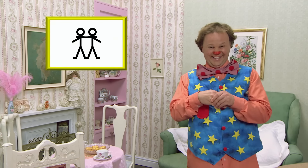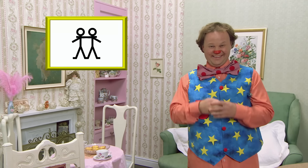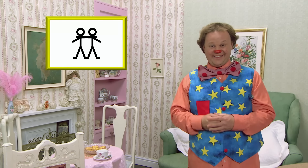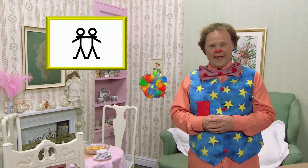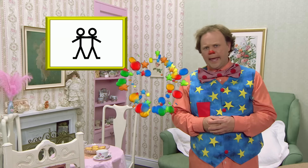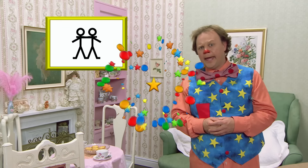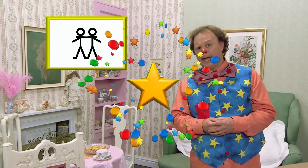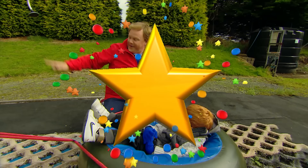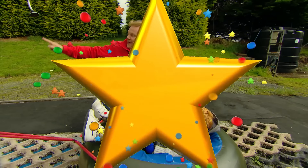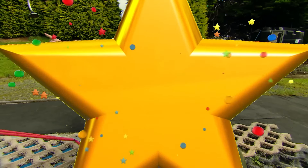friends!